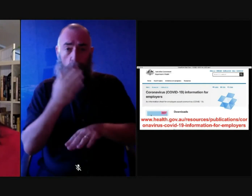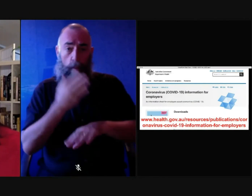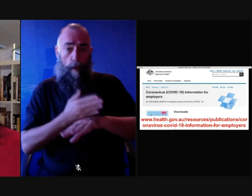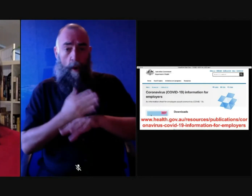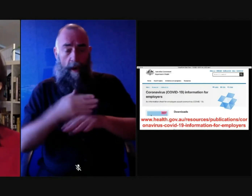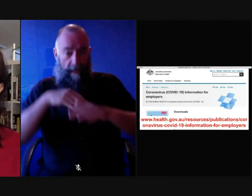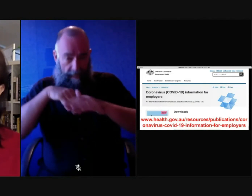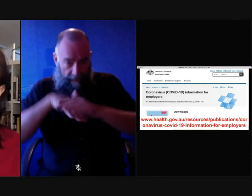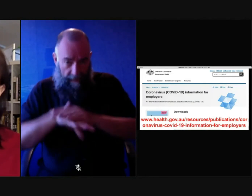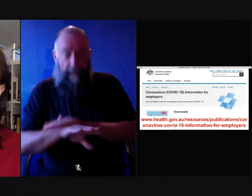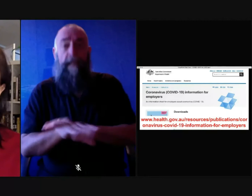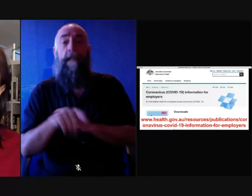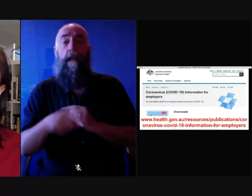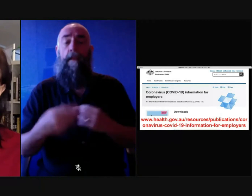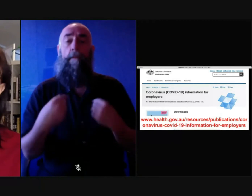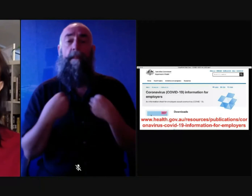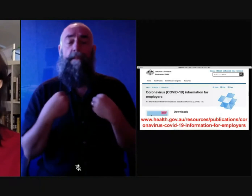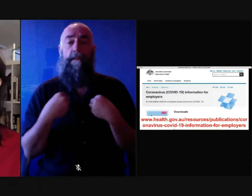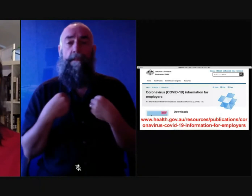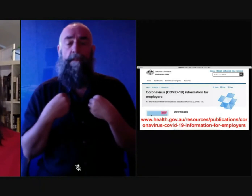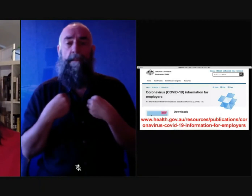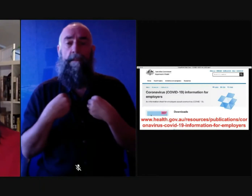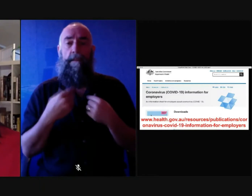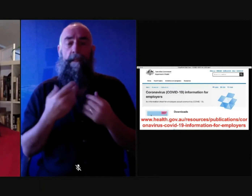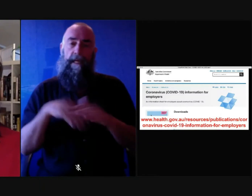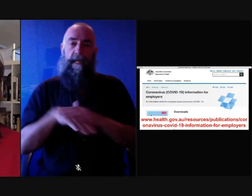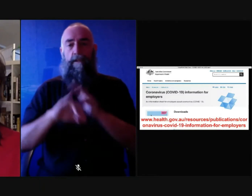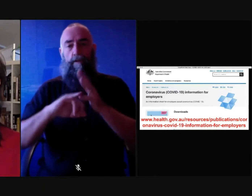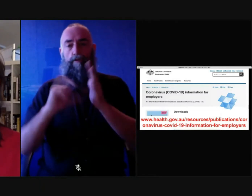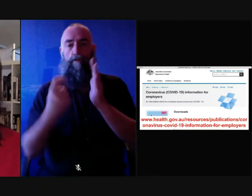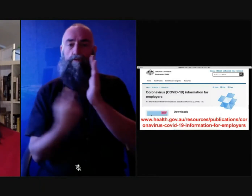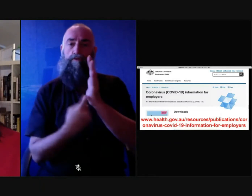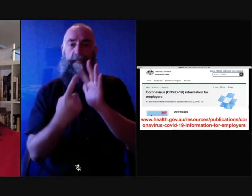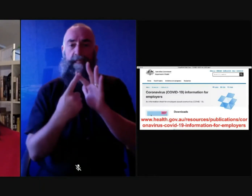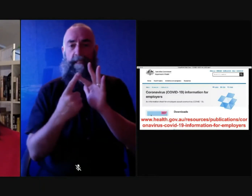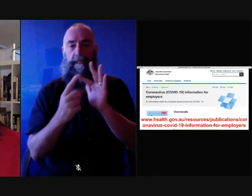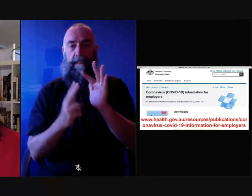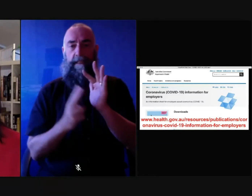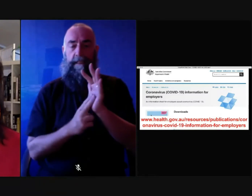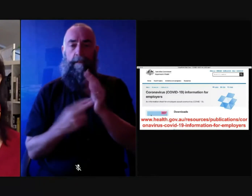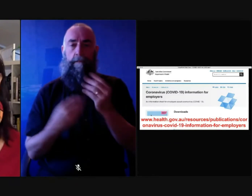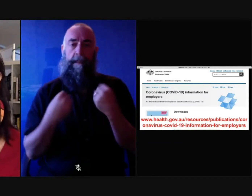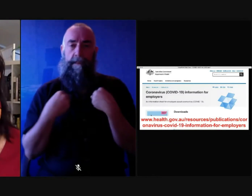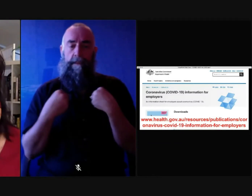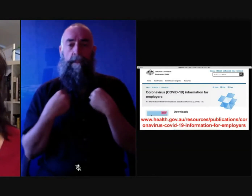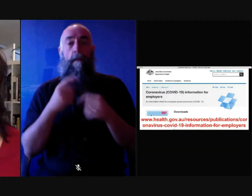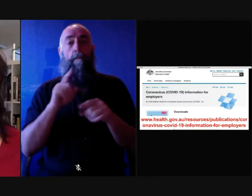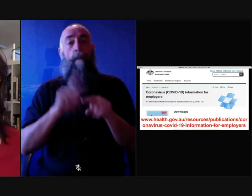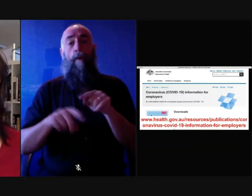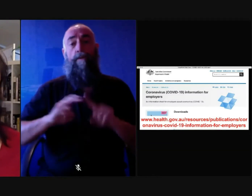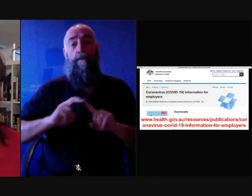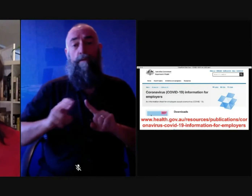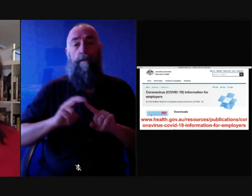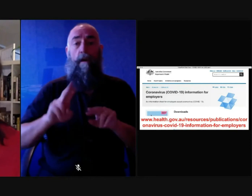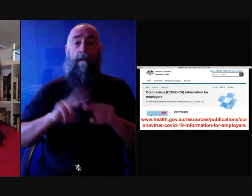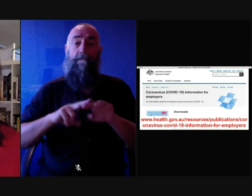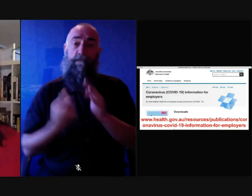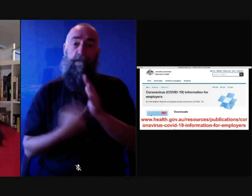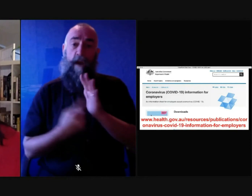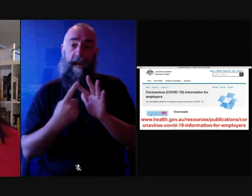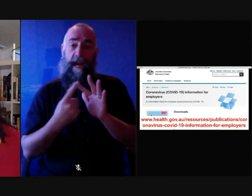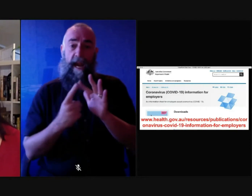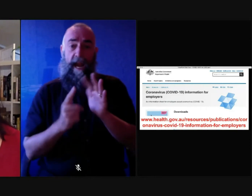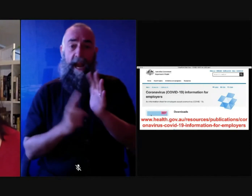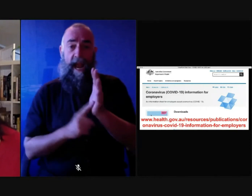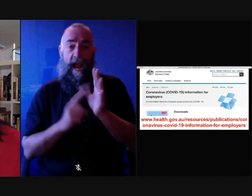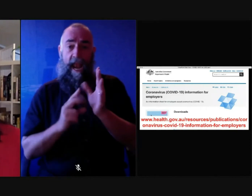are not employing businesses. They are employees or freelancers and sole traders. So I understand